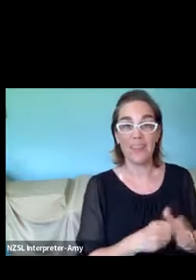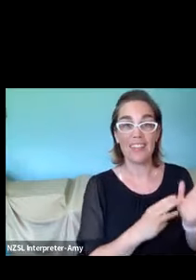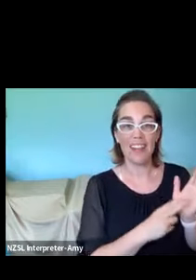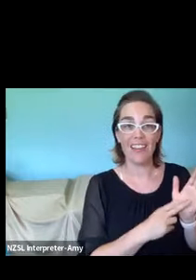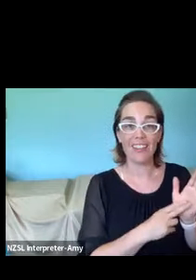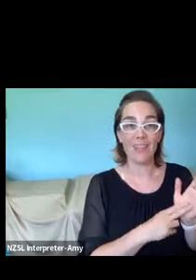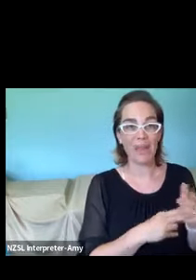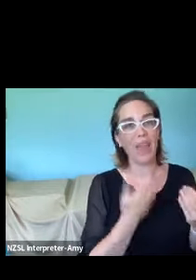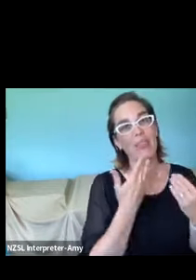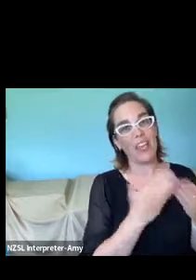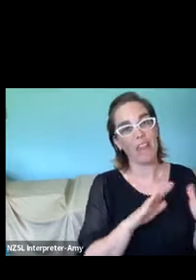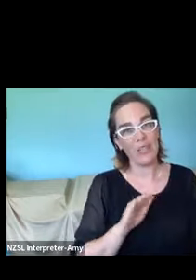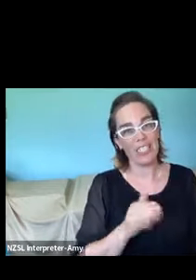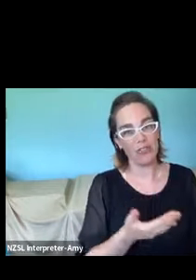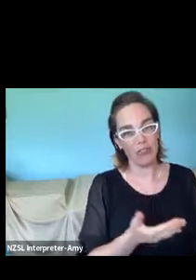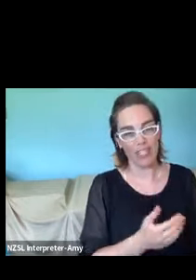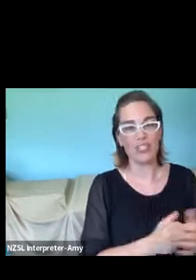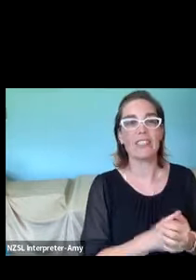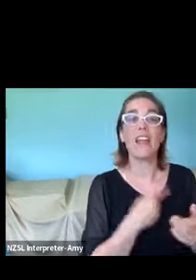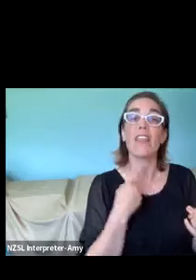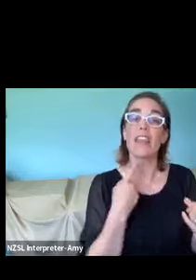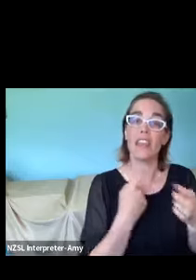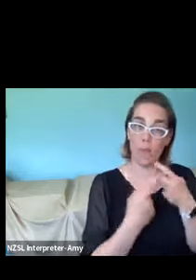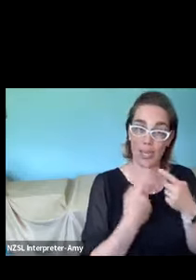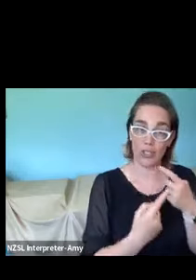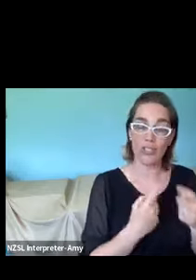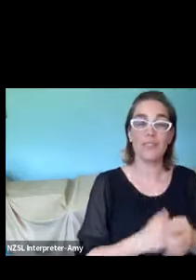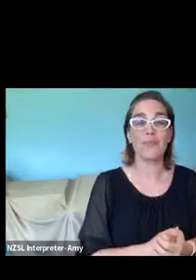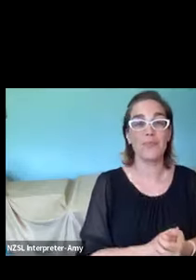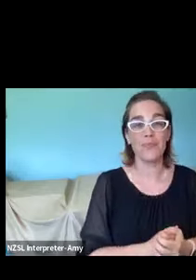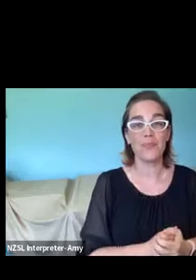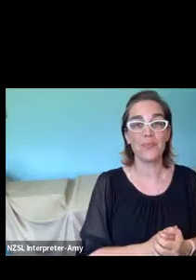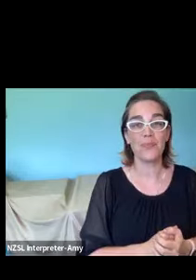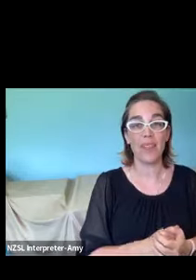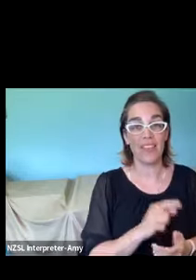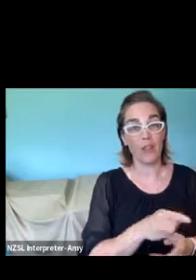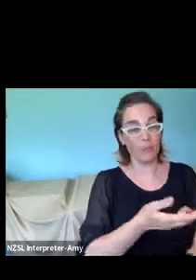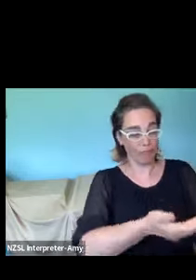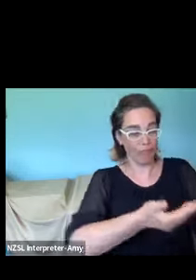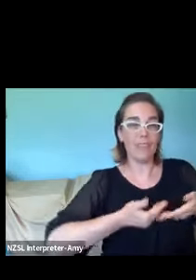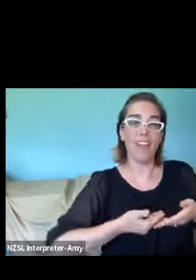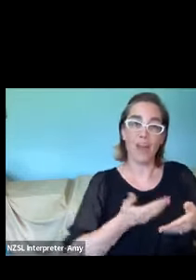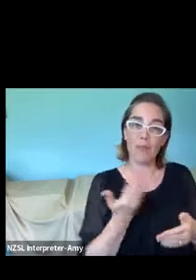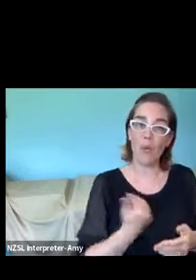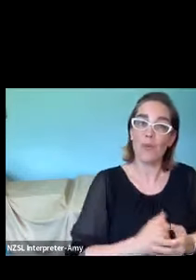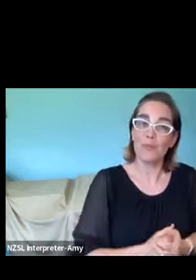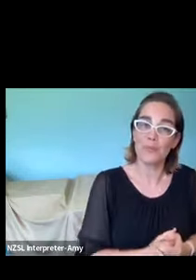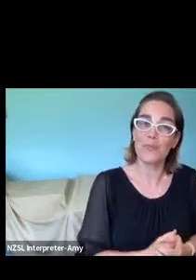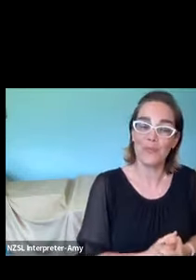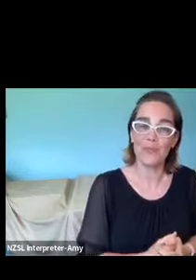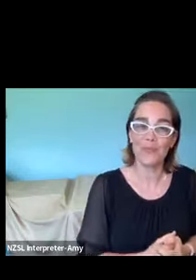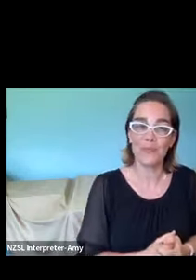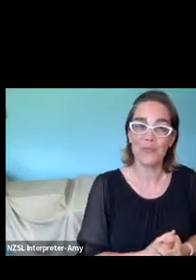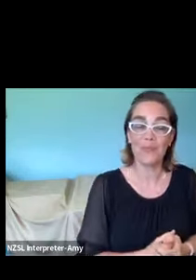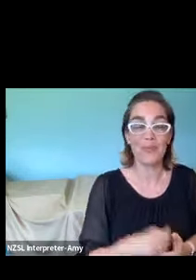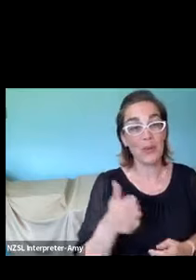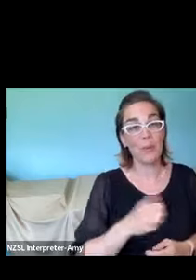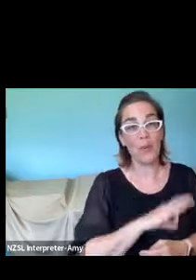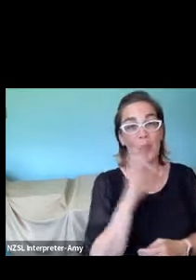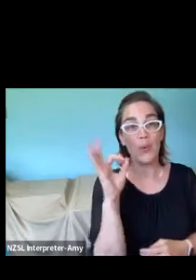for the introduction and the information that you just provided. Good